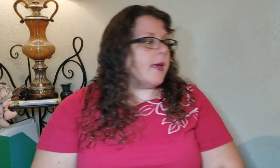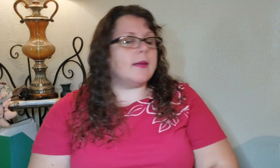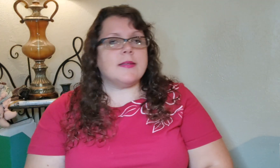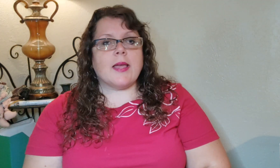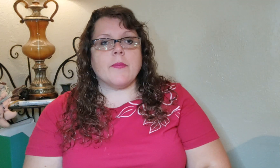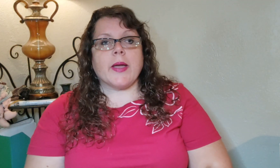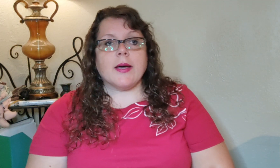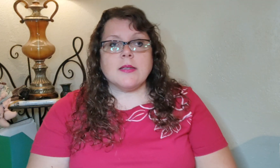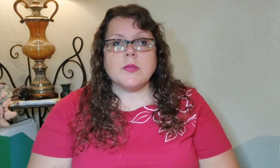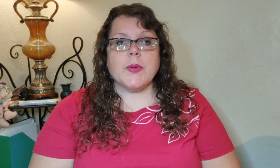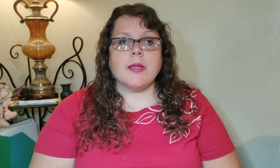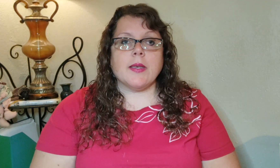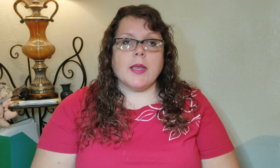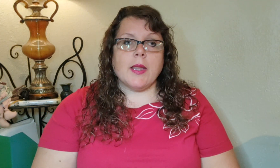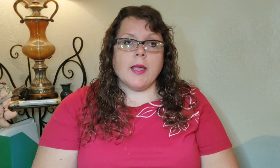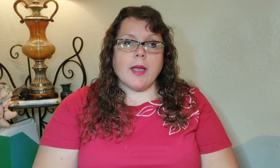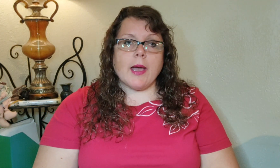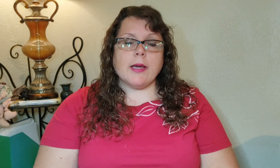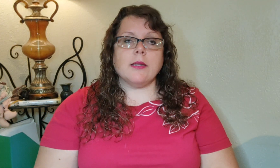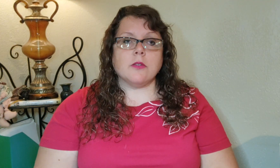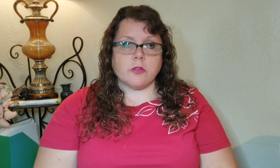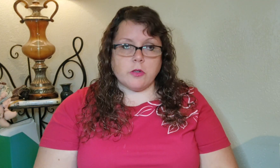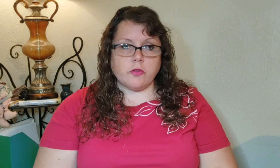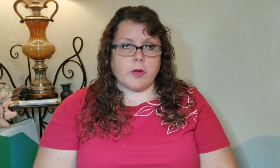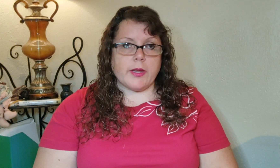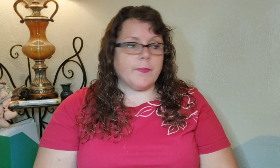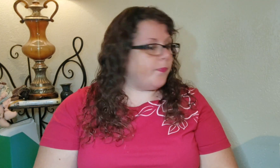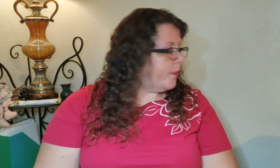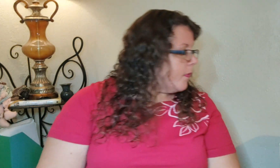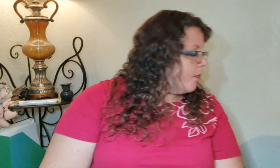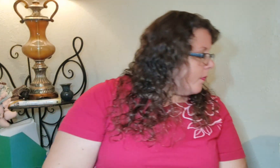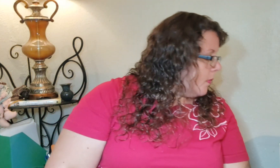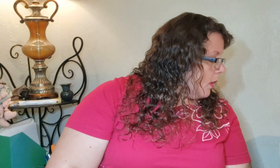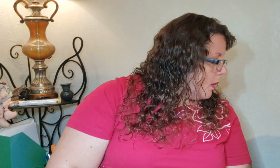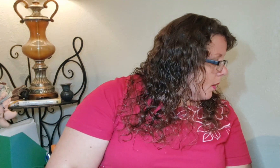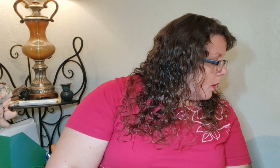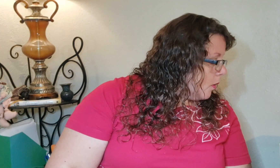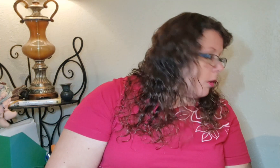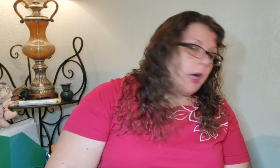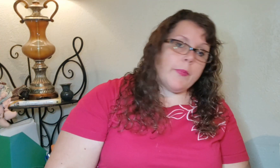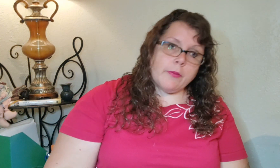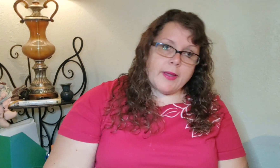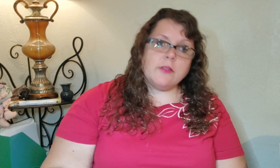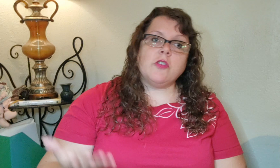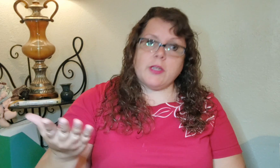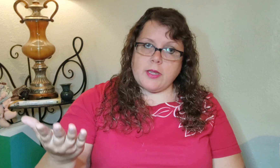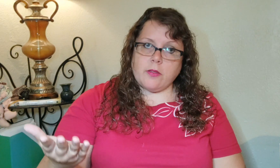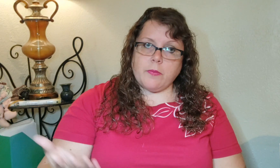And to say my husband had a surgery or an operation, either